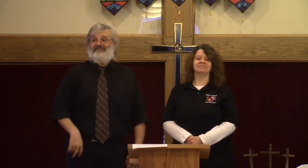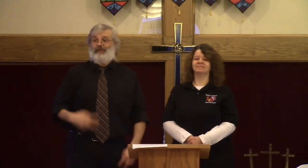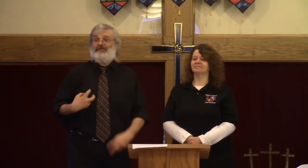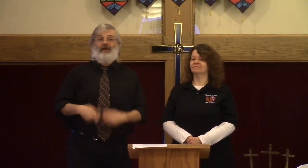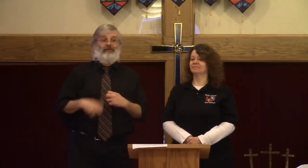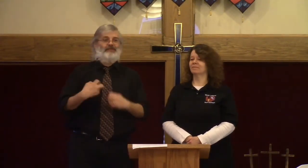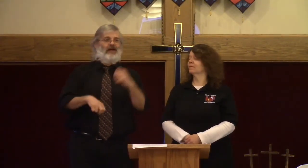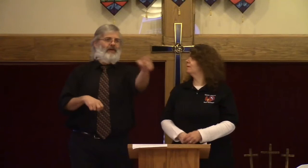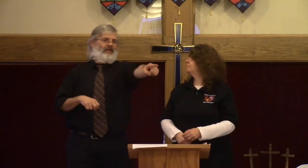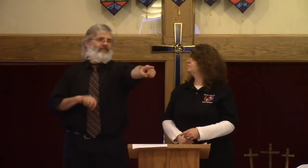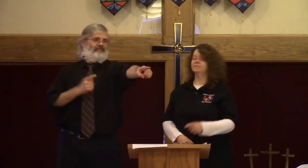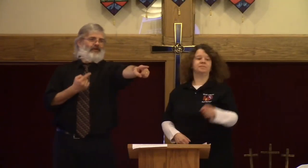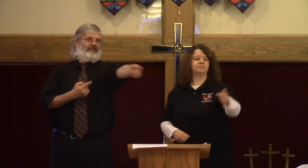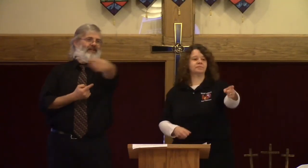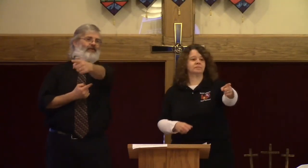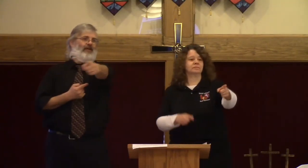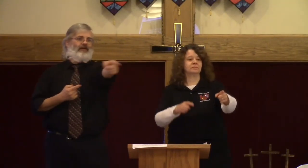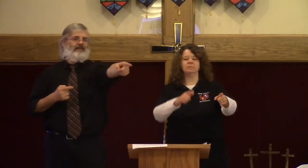Who's tough?